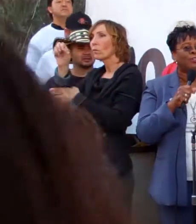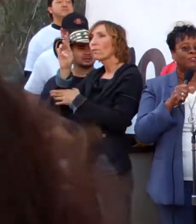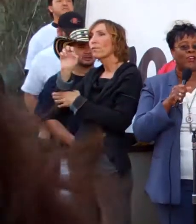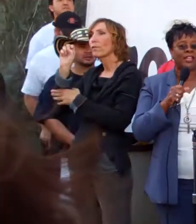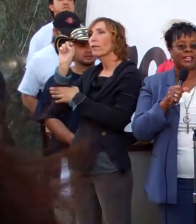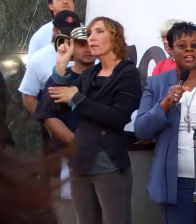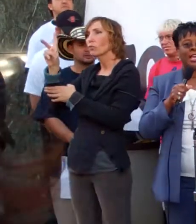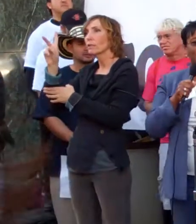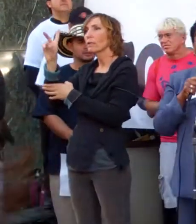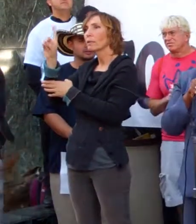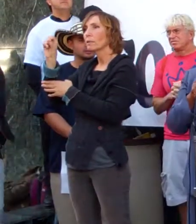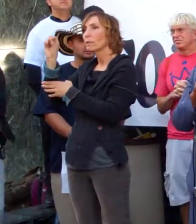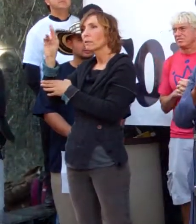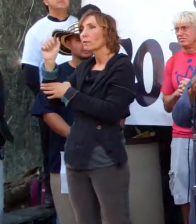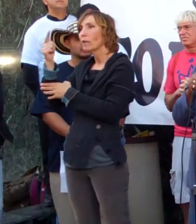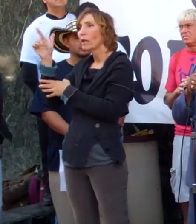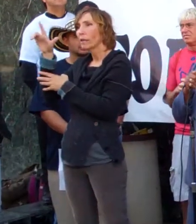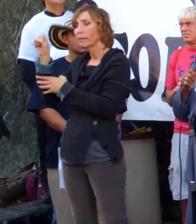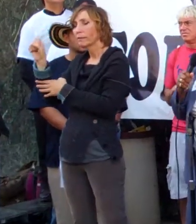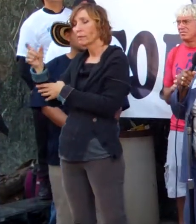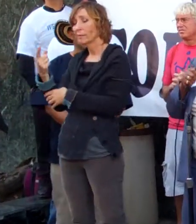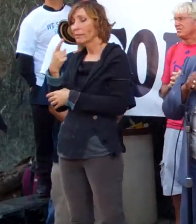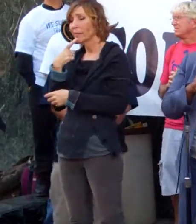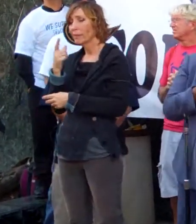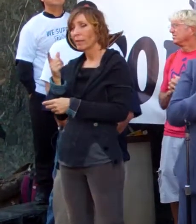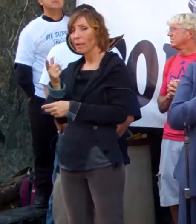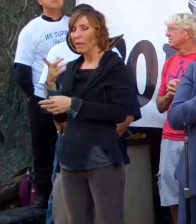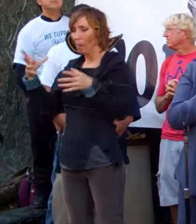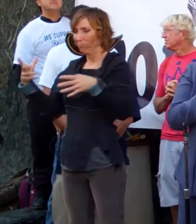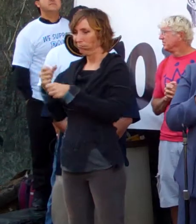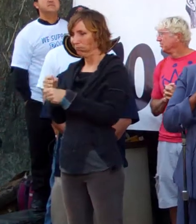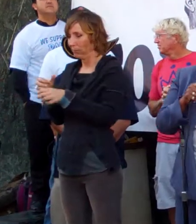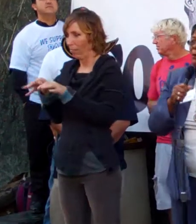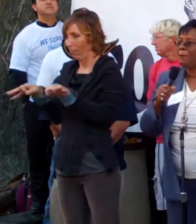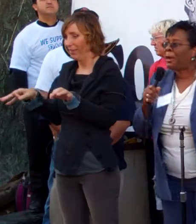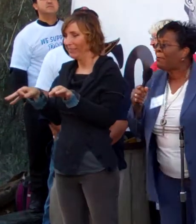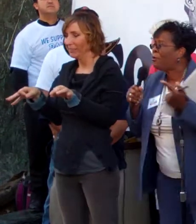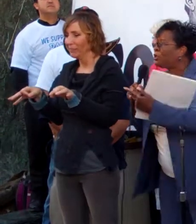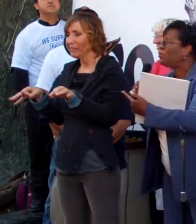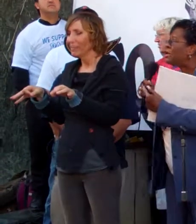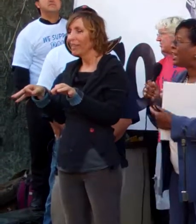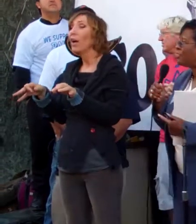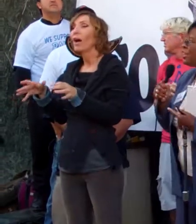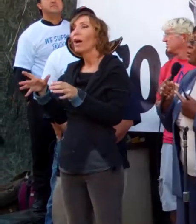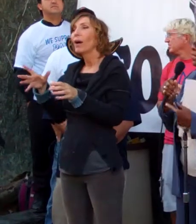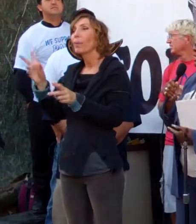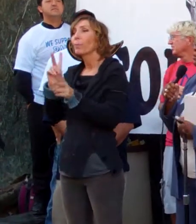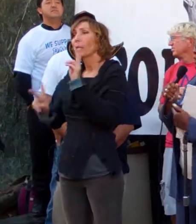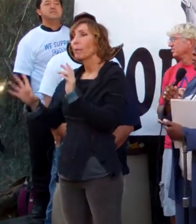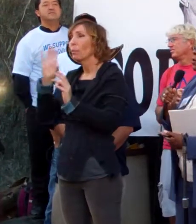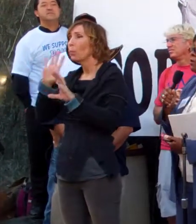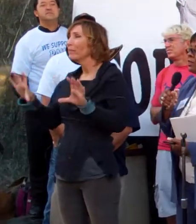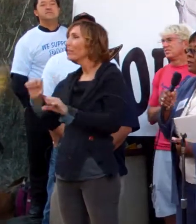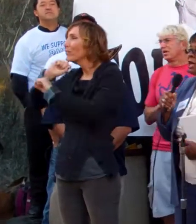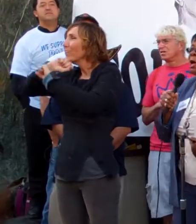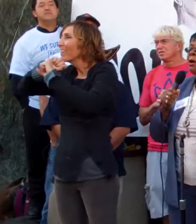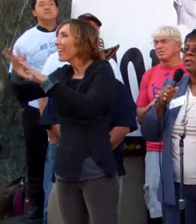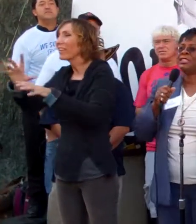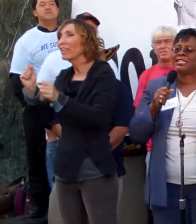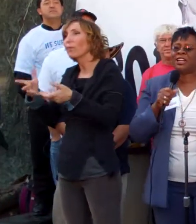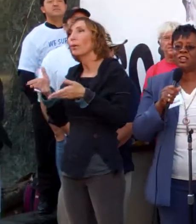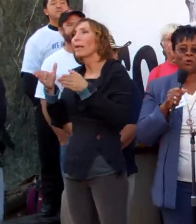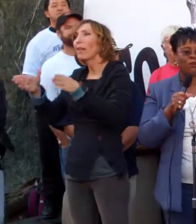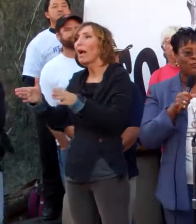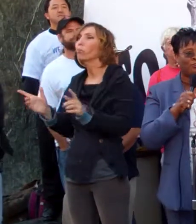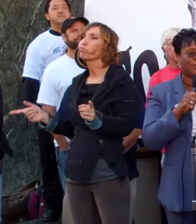talks about the fact that people would do nothing if we, I mean, I'm paraphrasing very loosely, but people would do nothing if we let them get away with it.